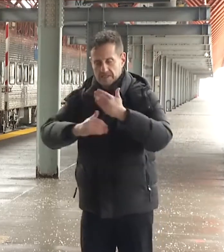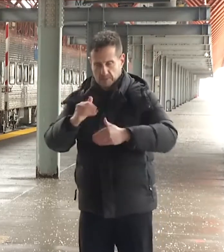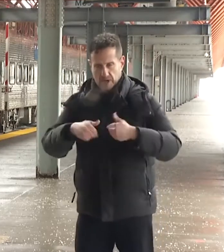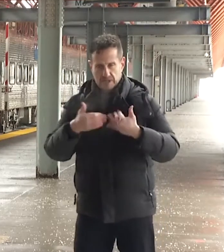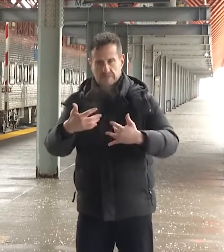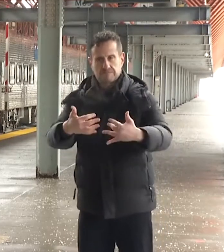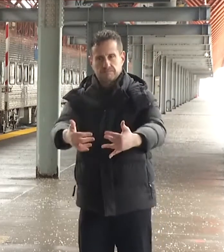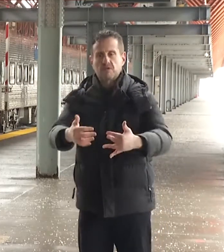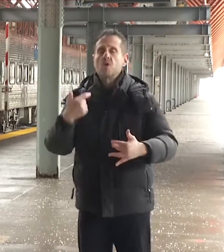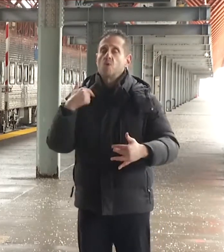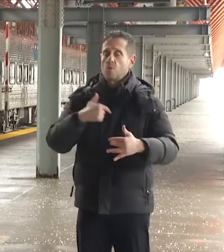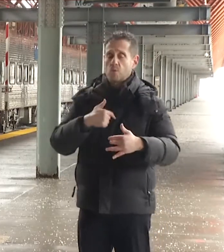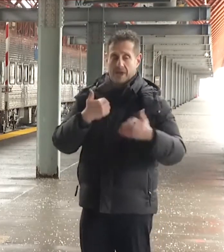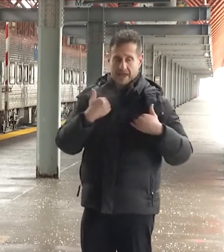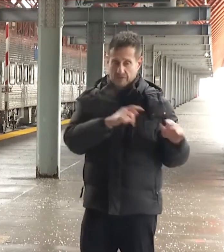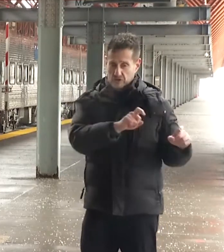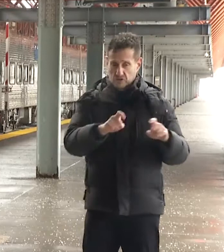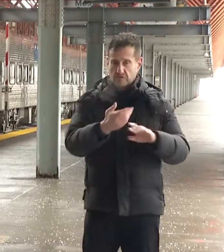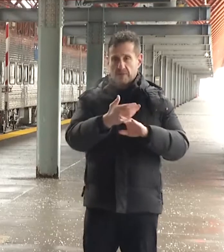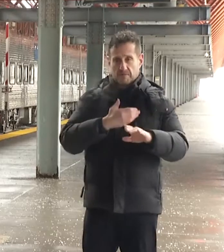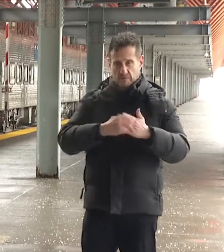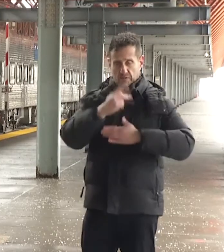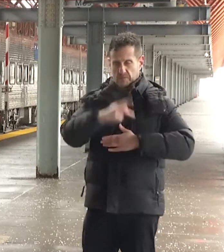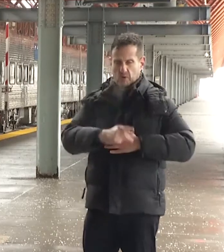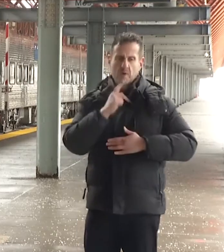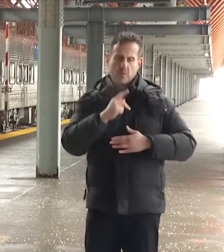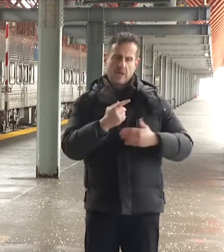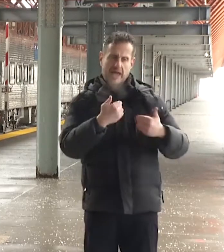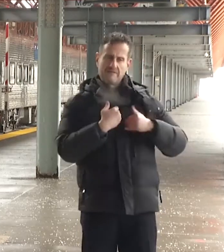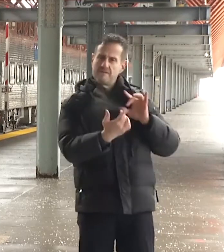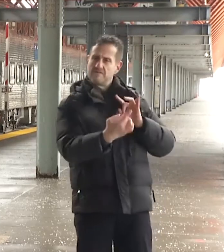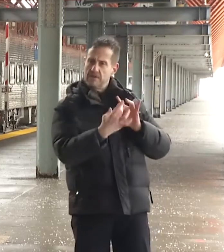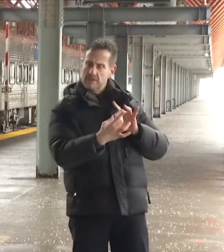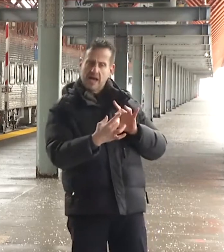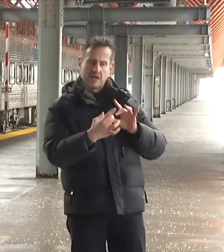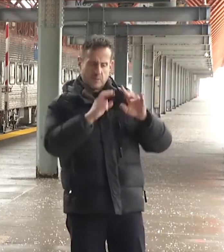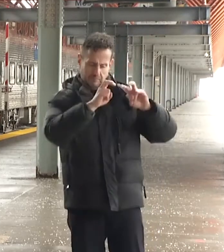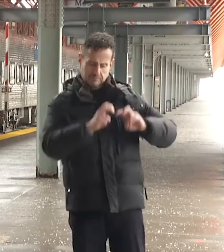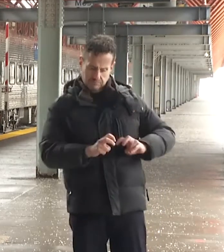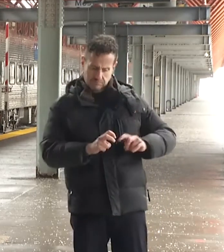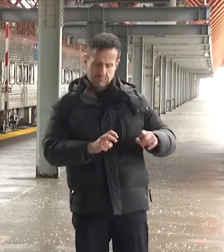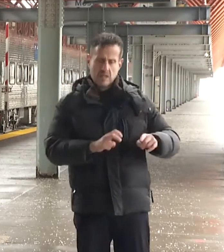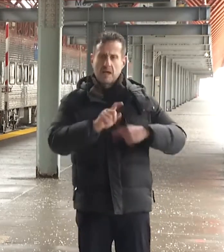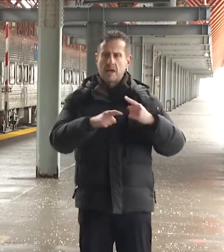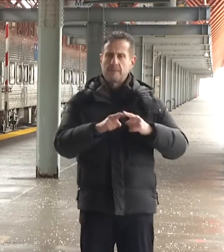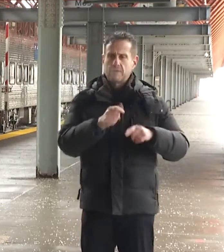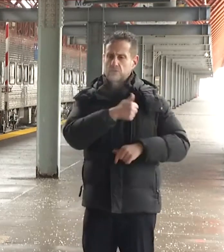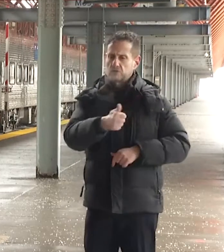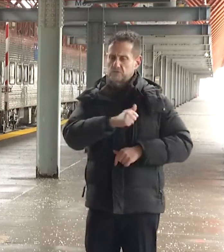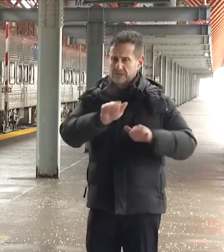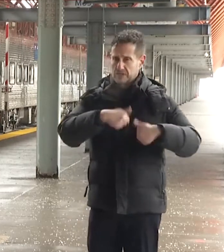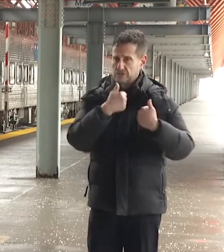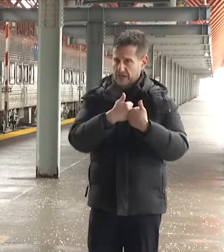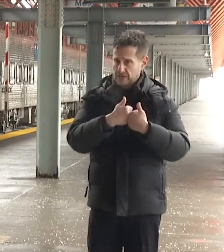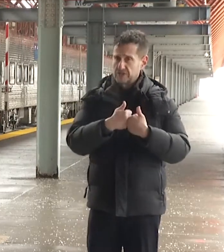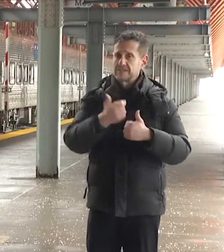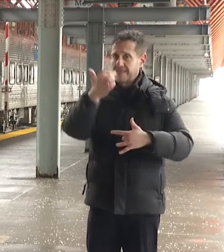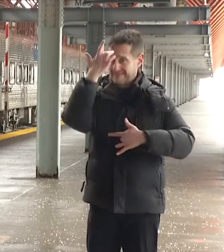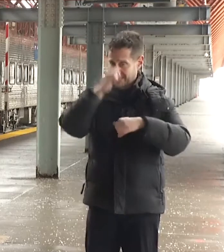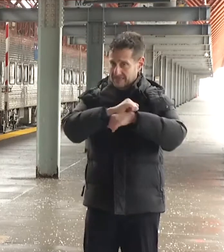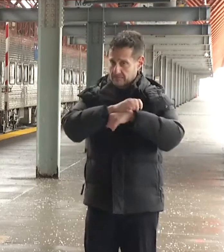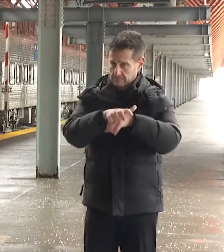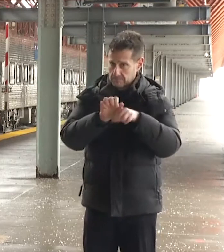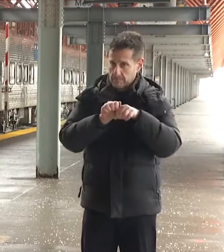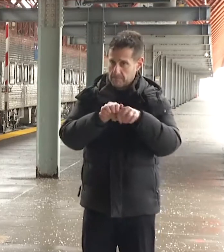conducted a pre-pilot survey, and we've begun assessing the feedback we've received regarding the transit challenges that the COVID-19 pandemic